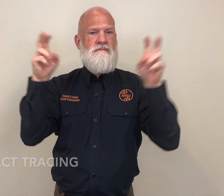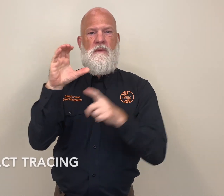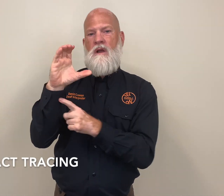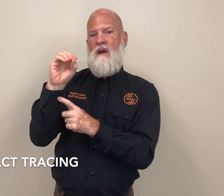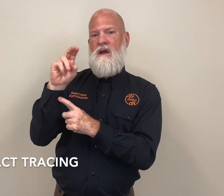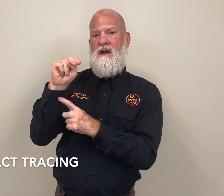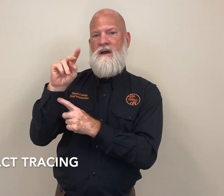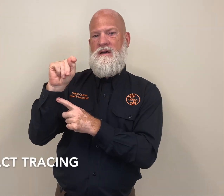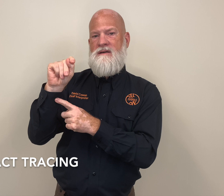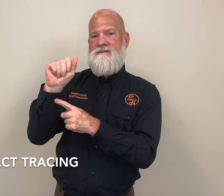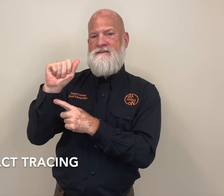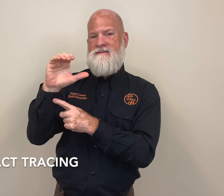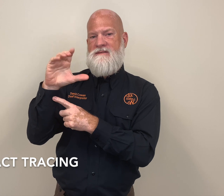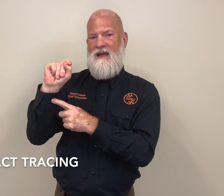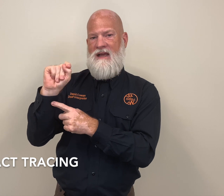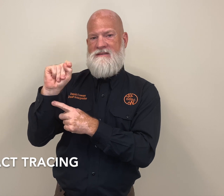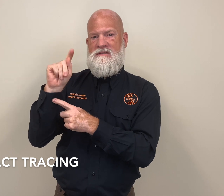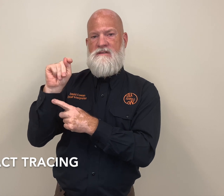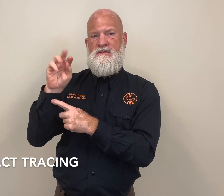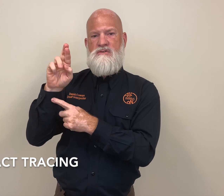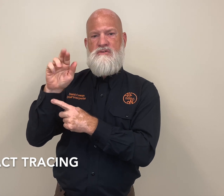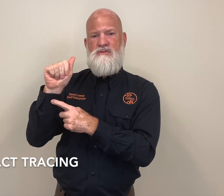frequently, and that word is contact tracing.